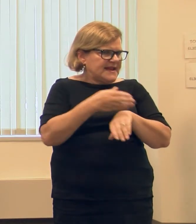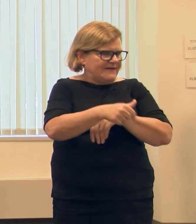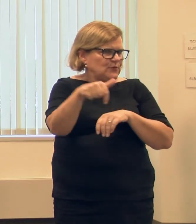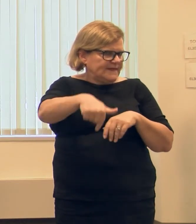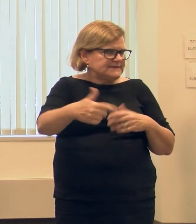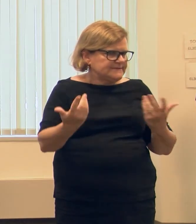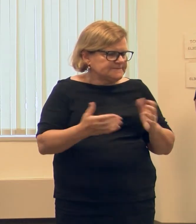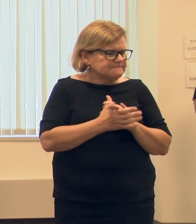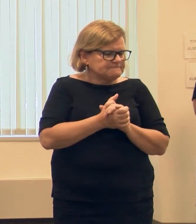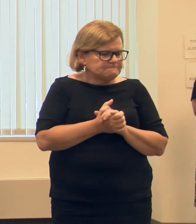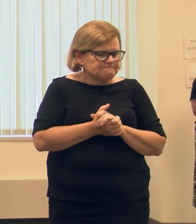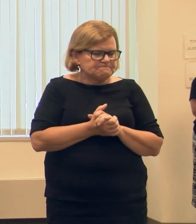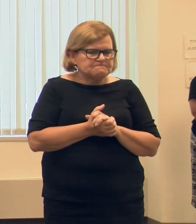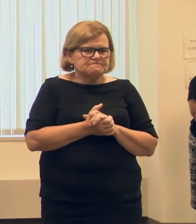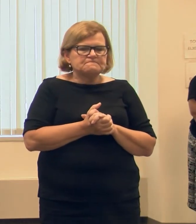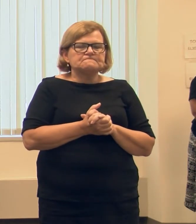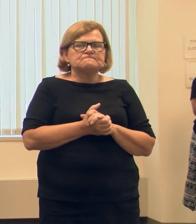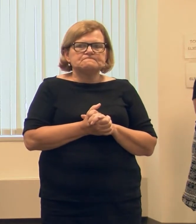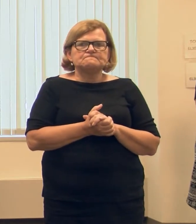Thank you.